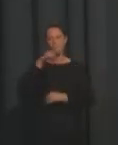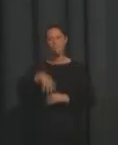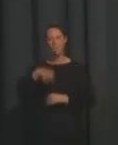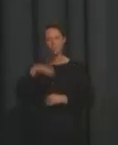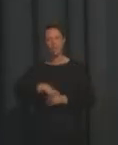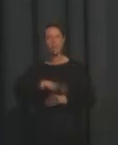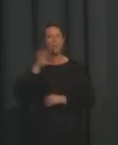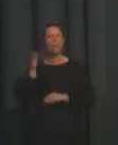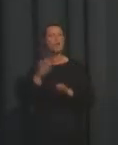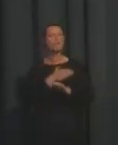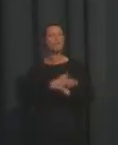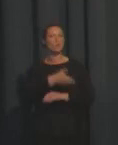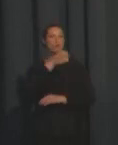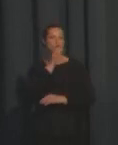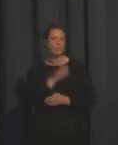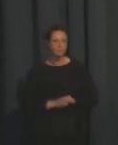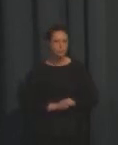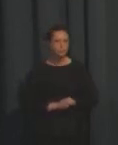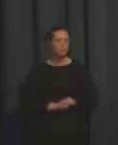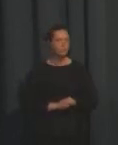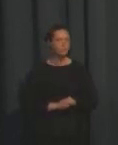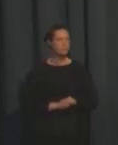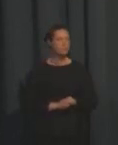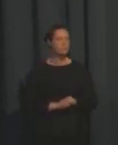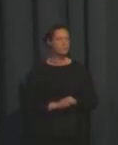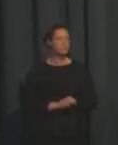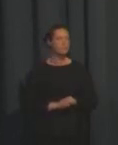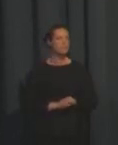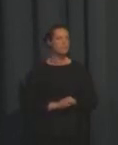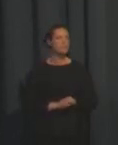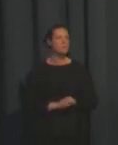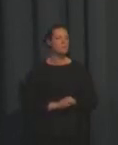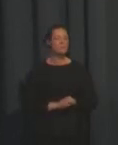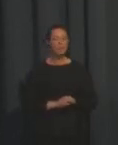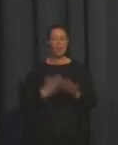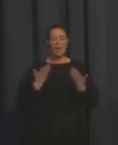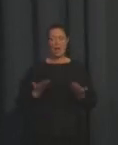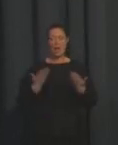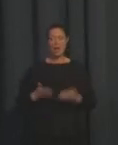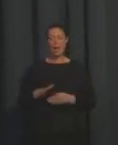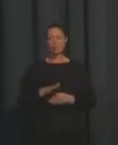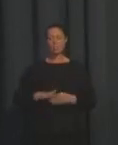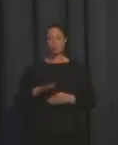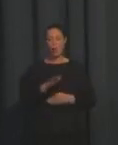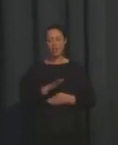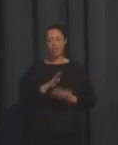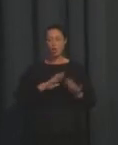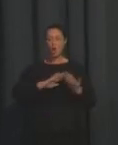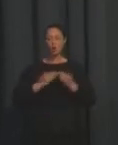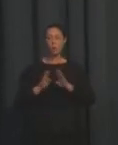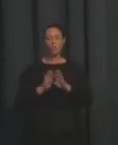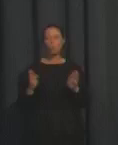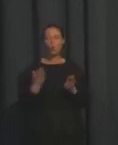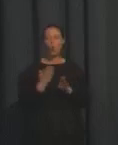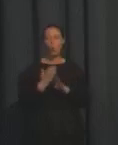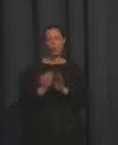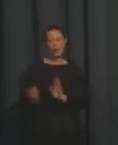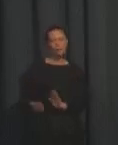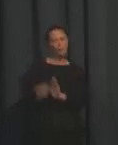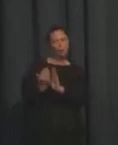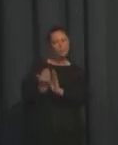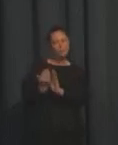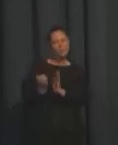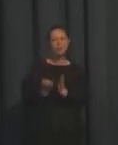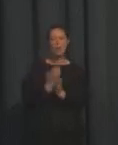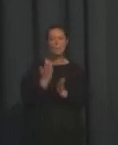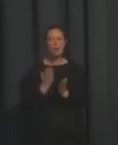So in terms of the current situation, we're working really closely with the community board to understand how things are going within your